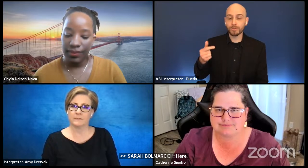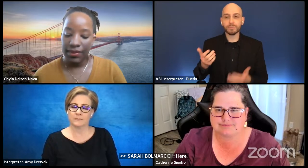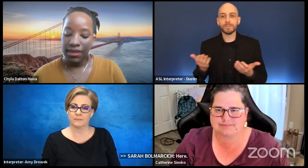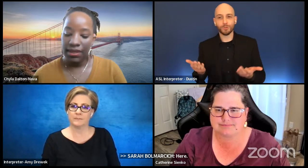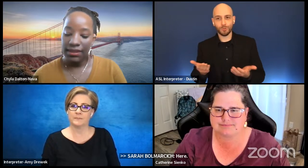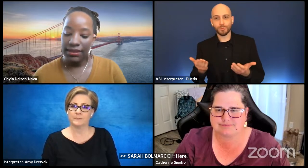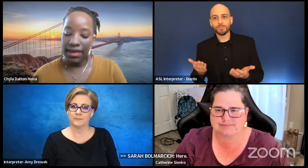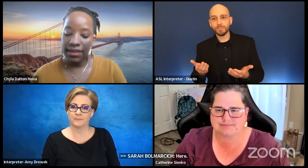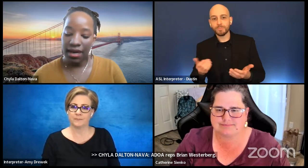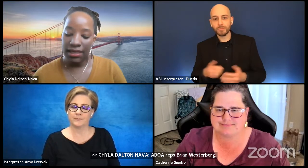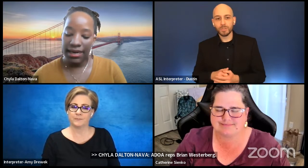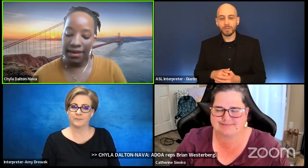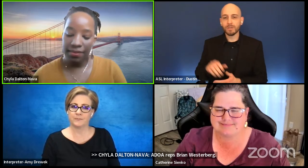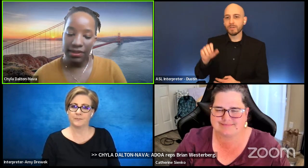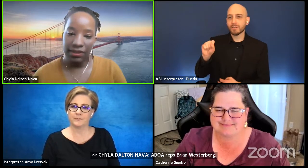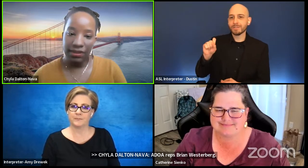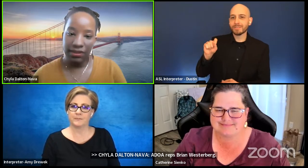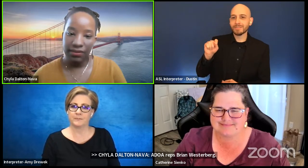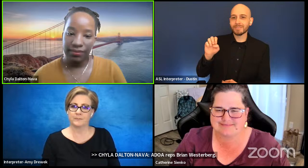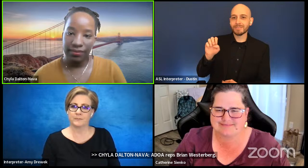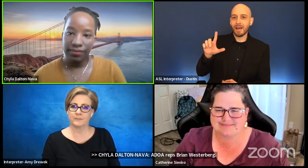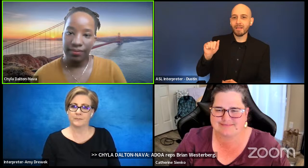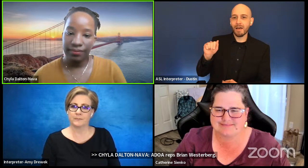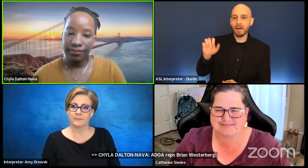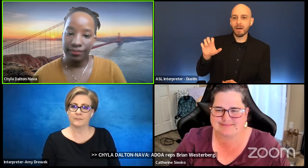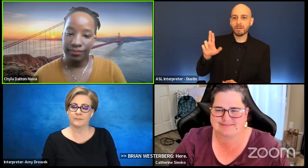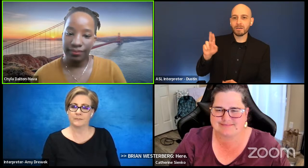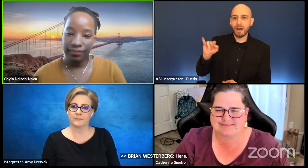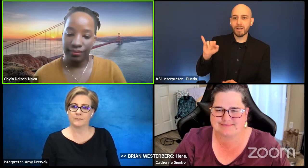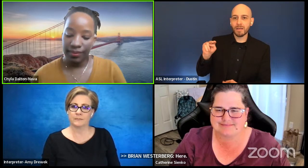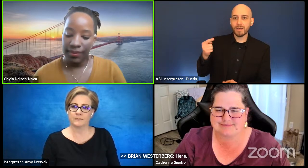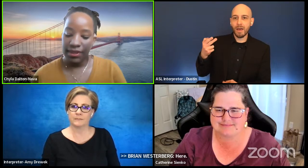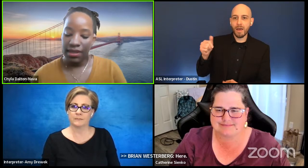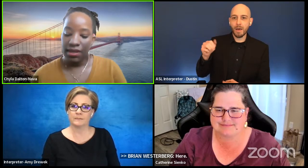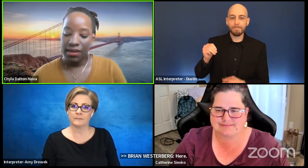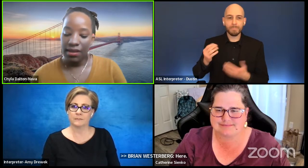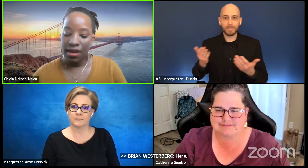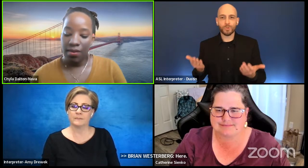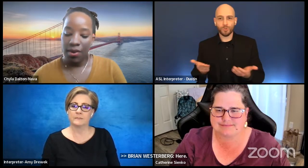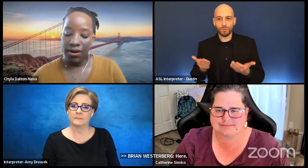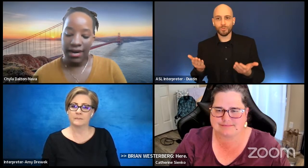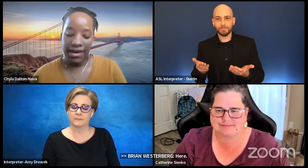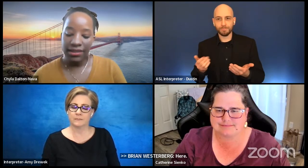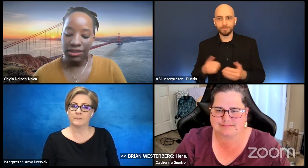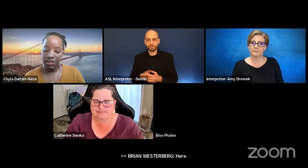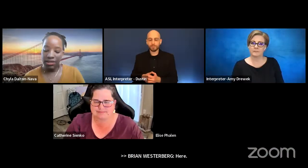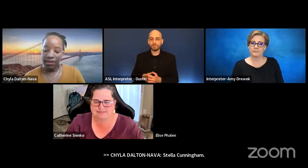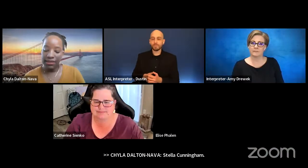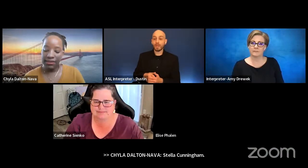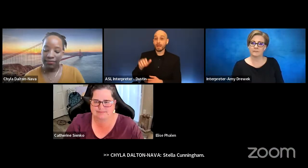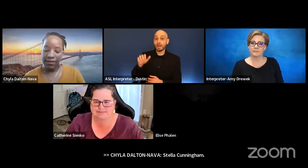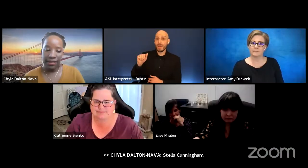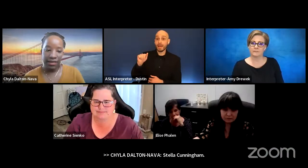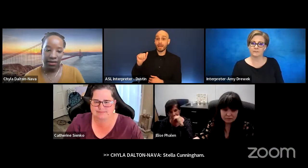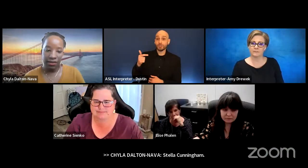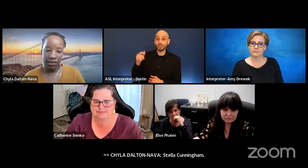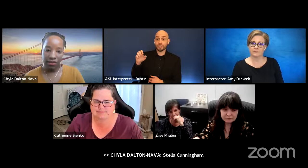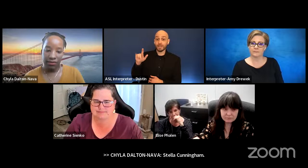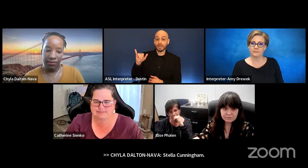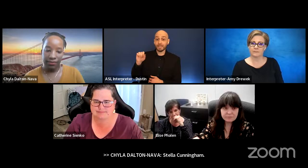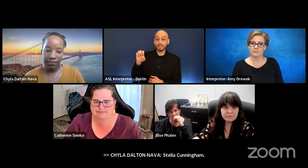Here. Stella Cunningham? Here. Our AAG, Elise